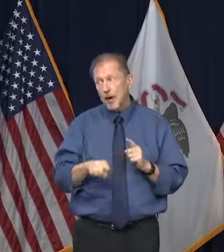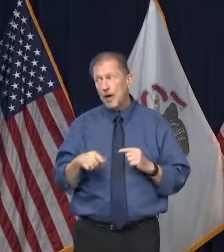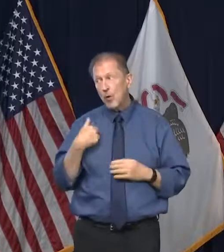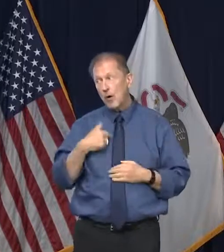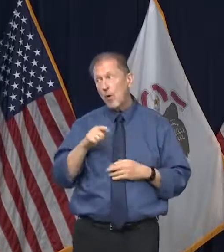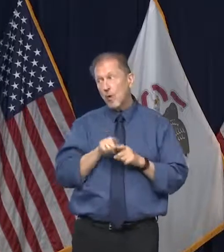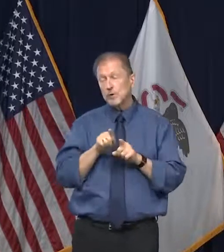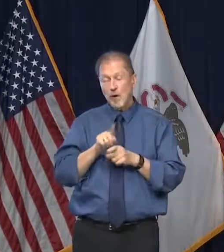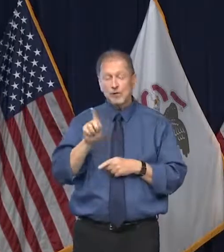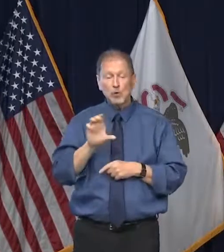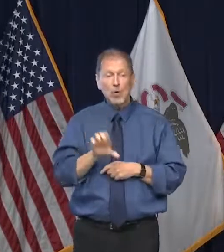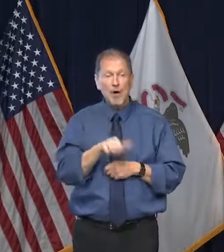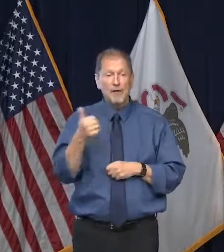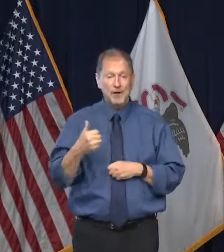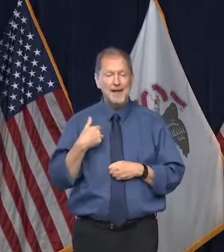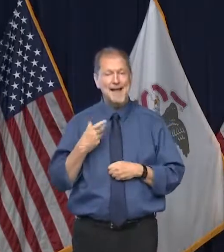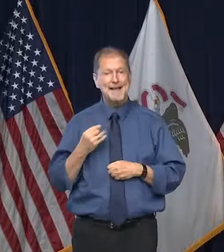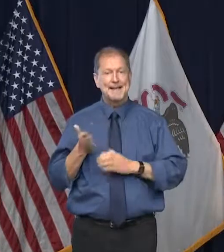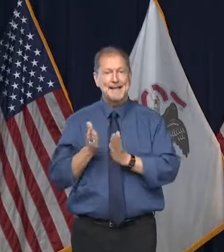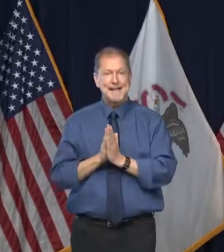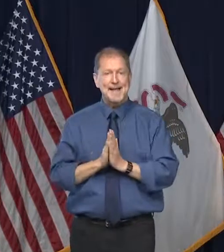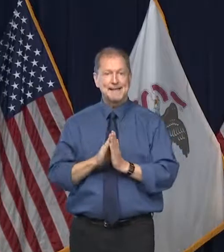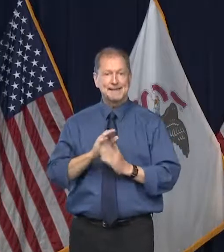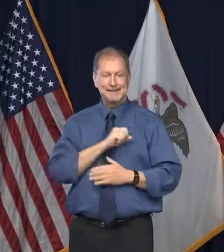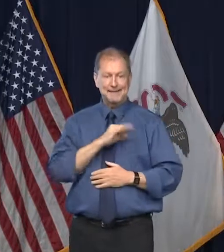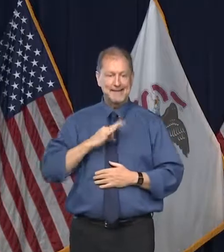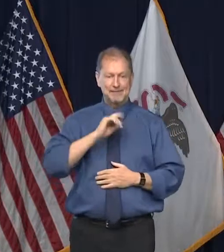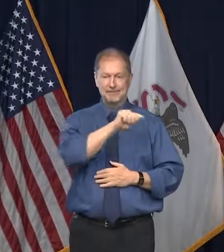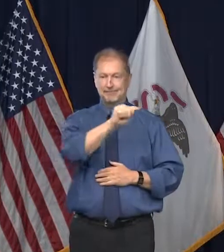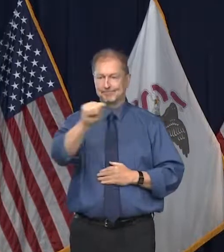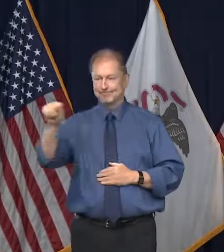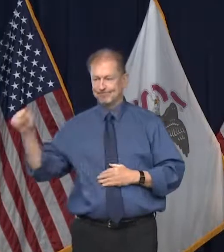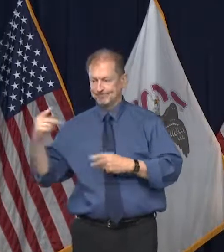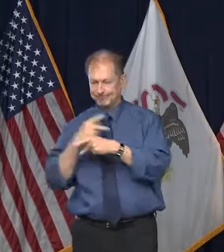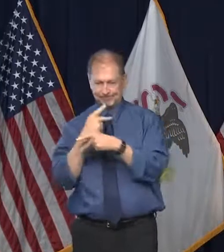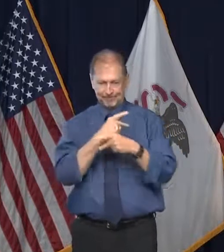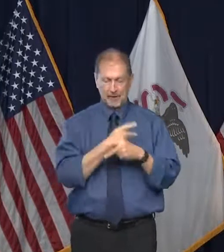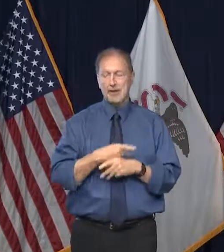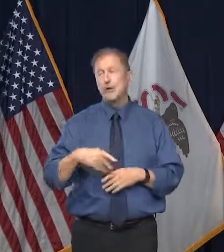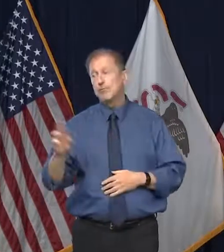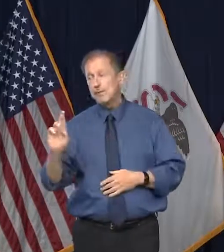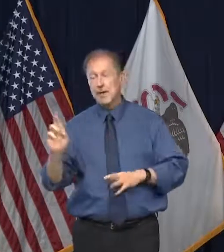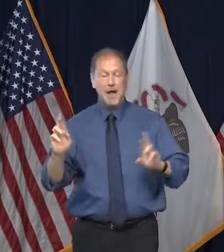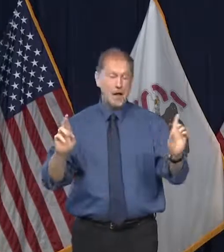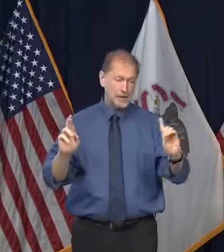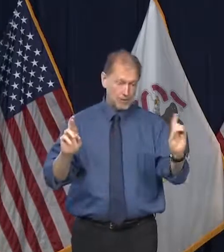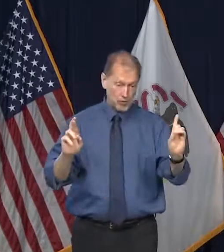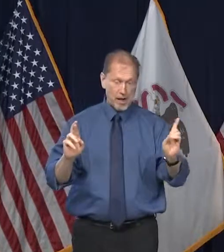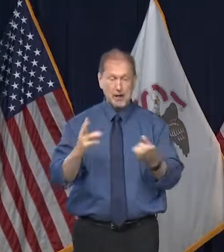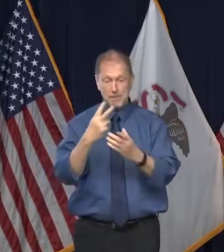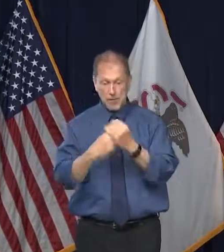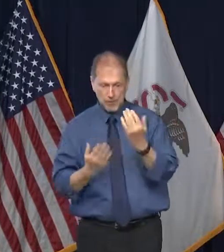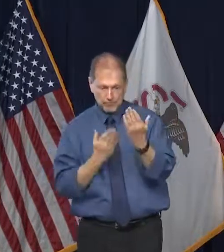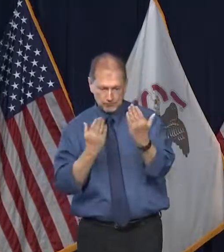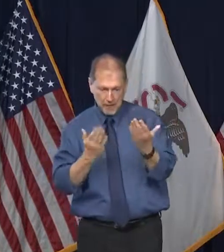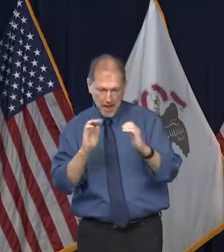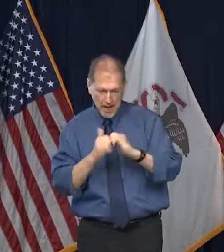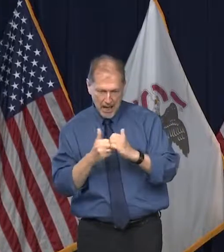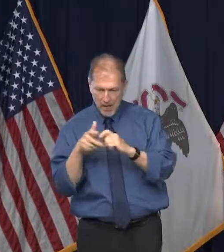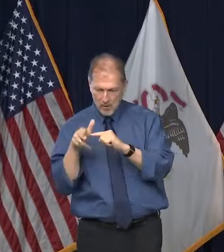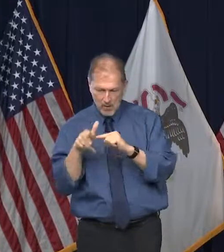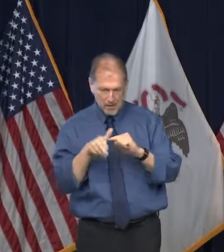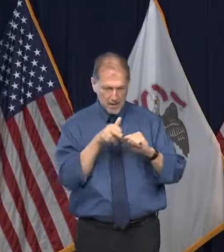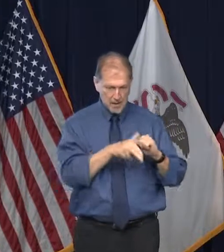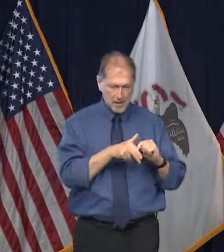I've asked the leaders to step up, and I mean of both parties, to step up with proposals to do that. And we have a